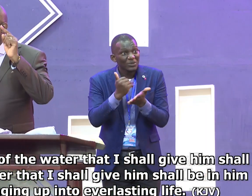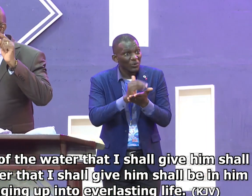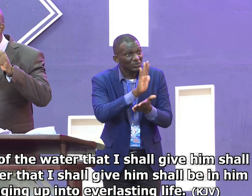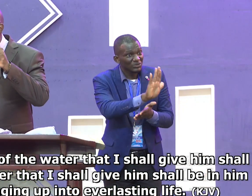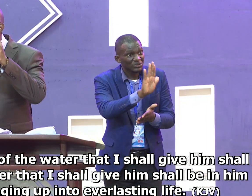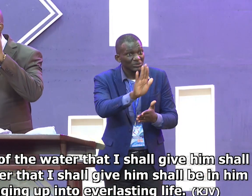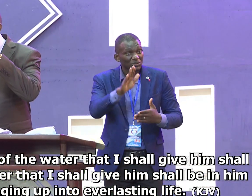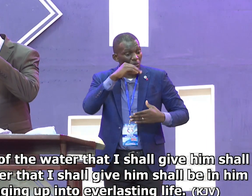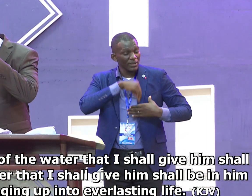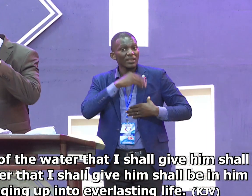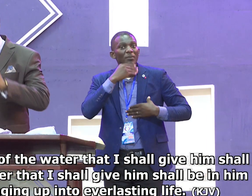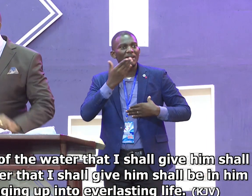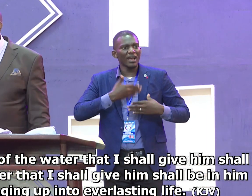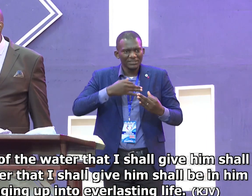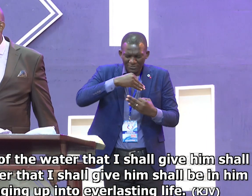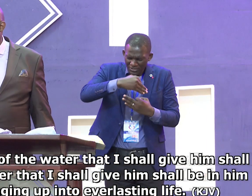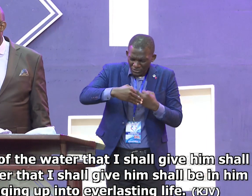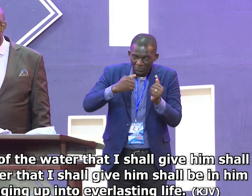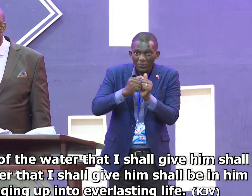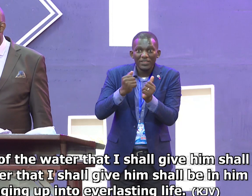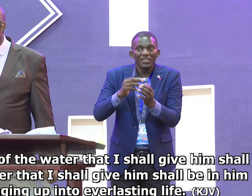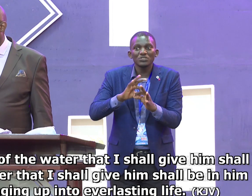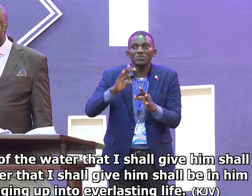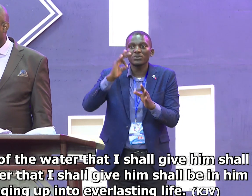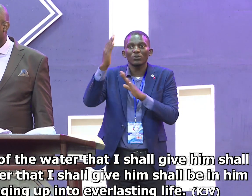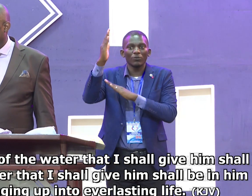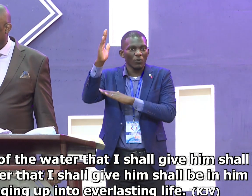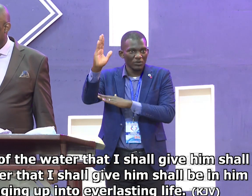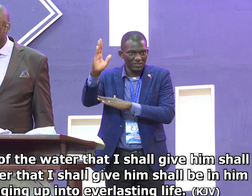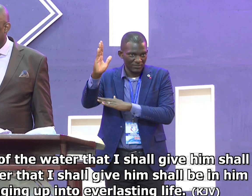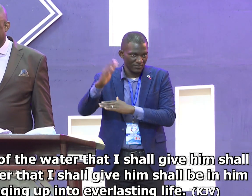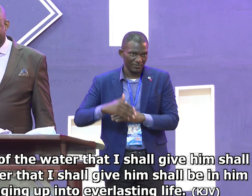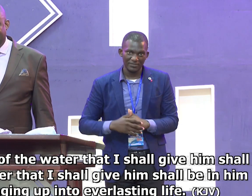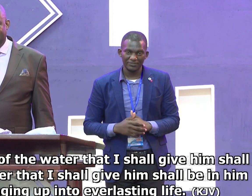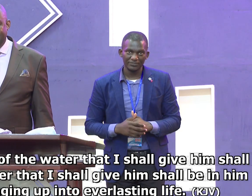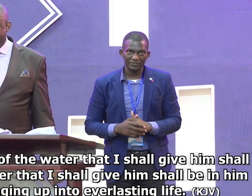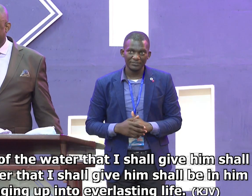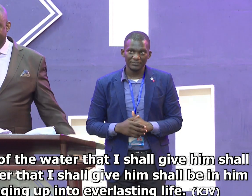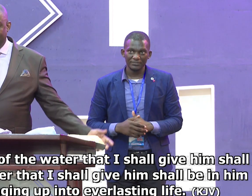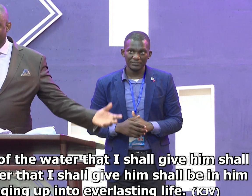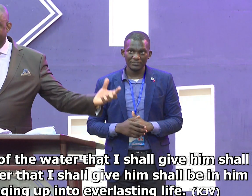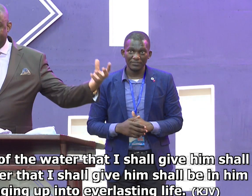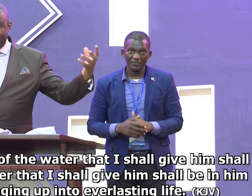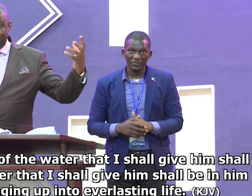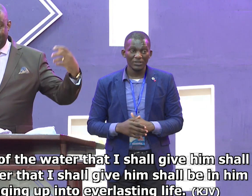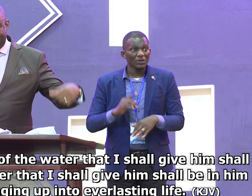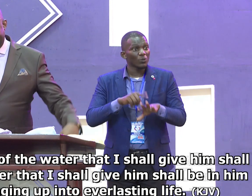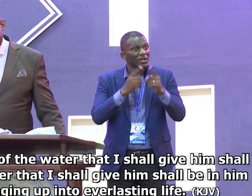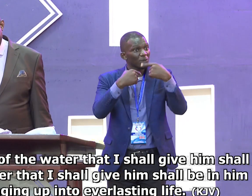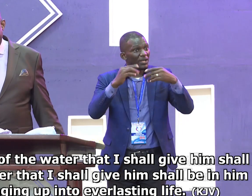man has fellowship with the Spirit of God. In other words, when we